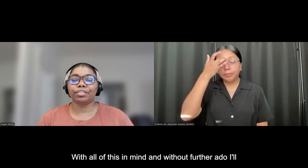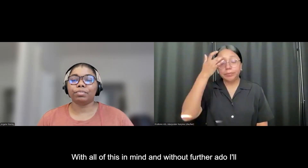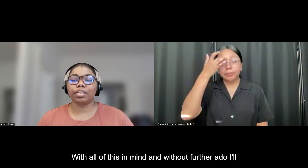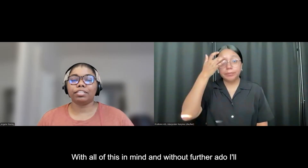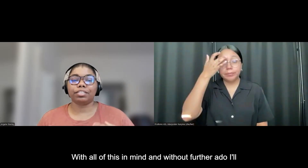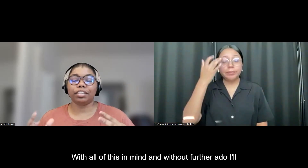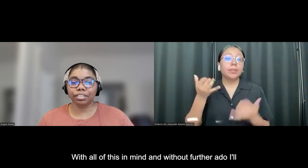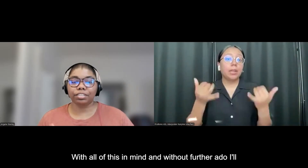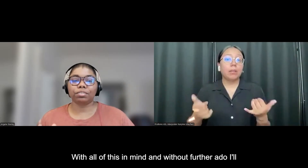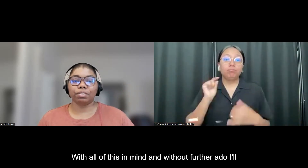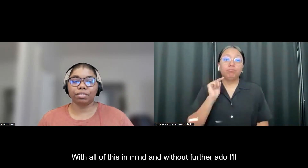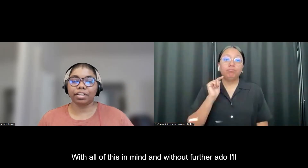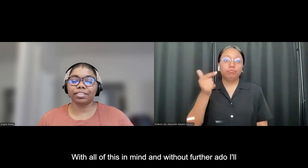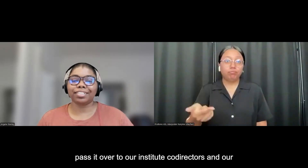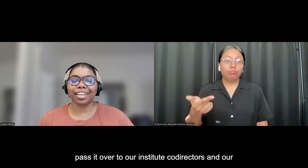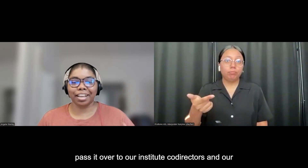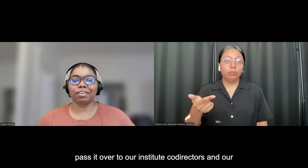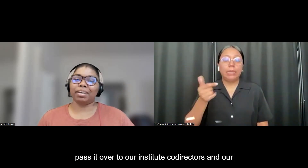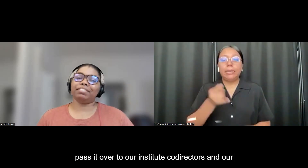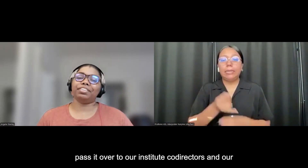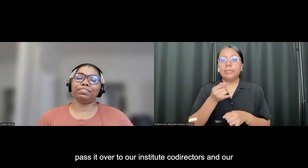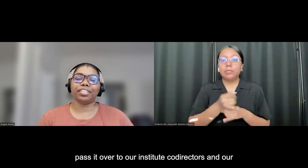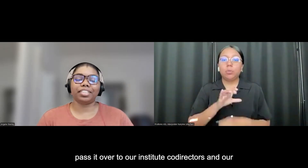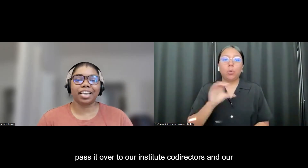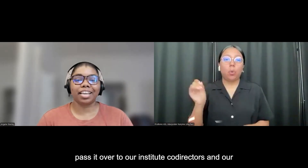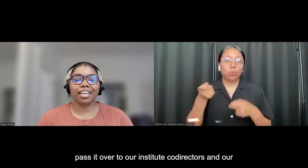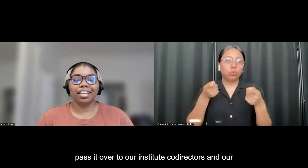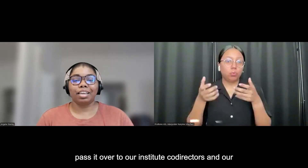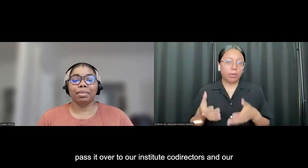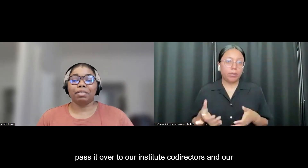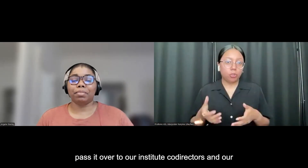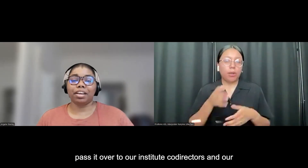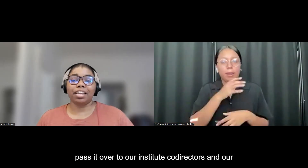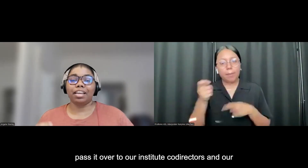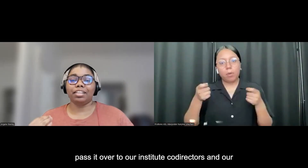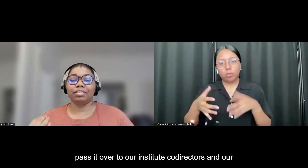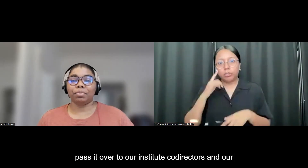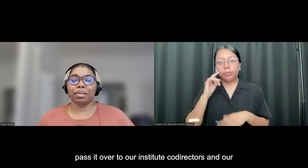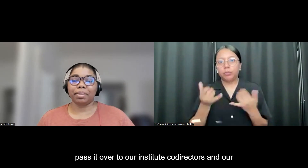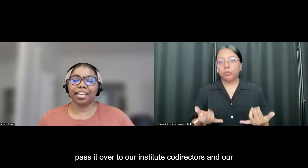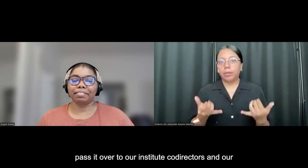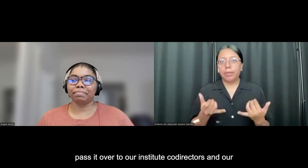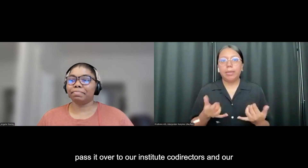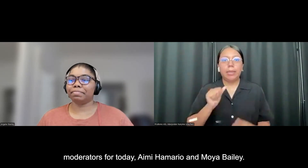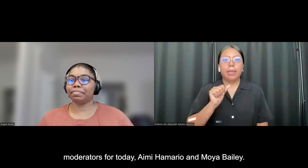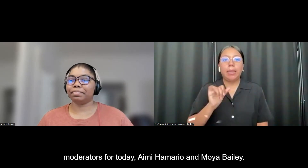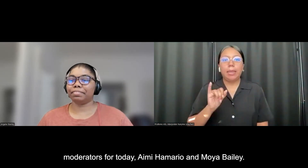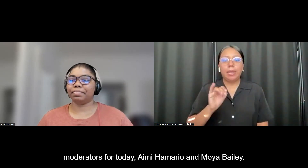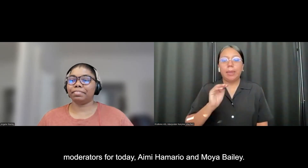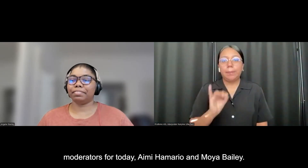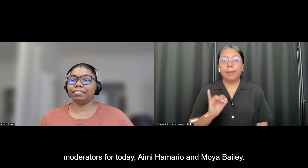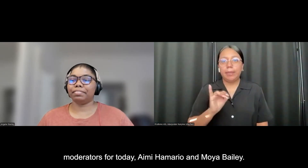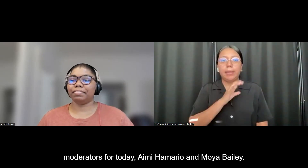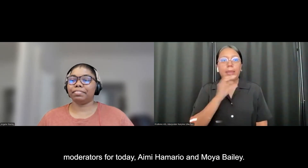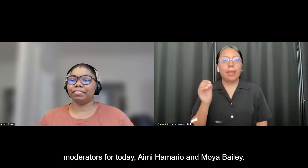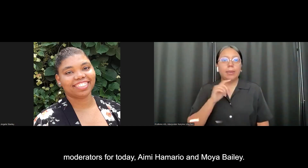it over to our Institute co-directors and our moderators for today, Amy Hamrai and Moya Bailey.